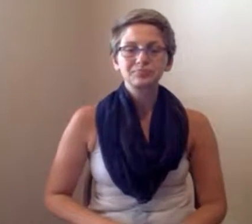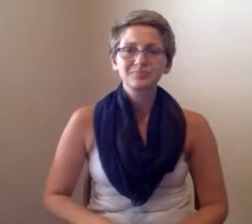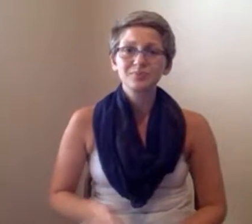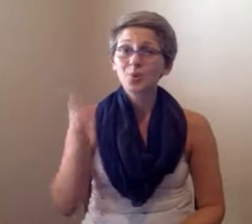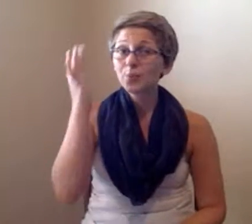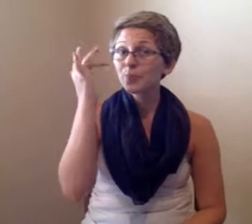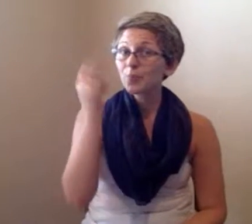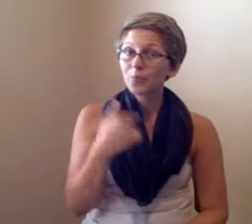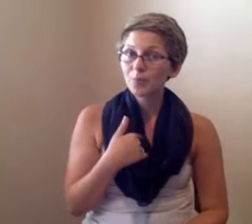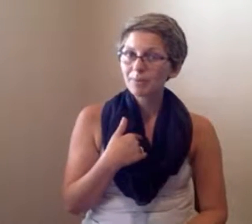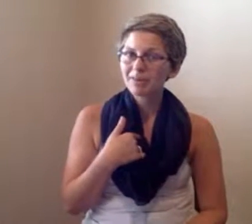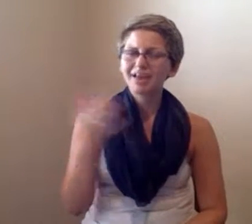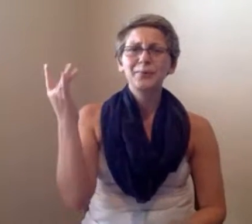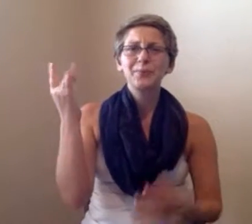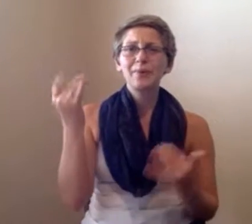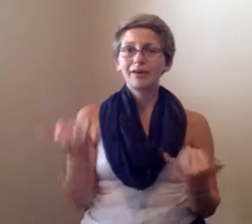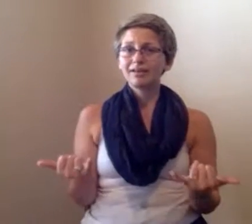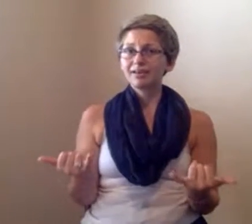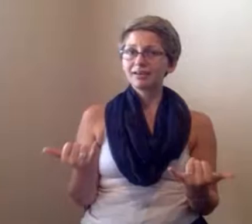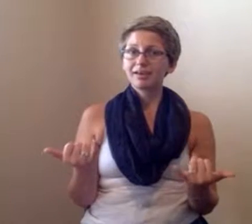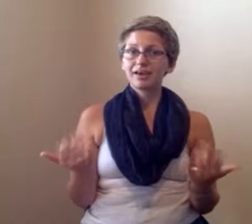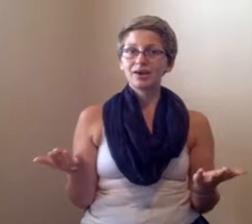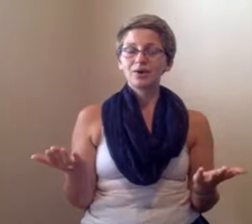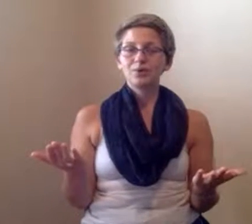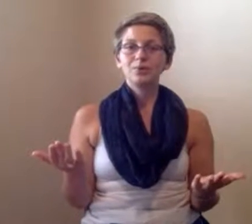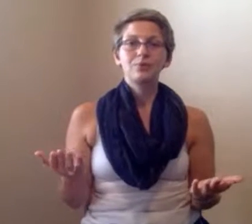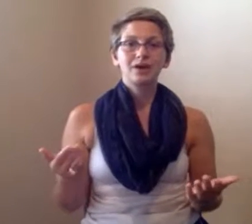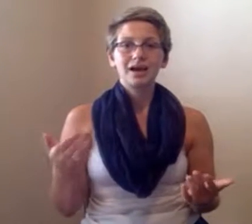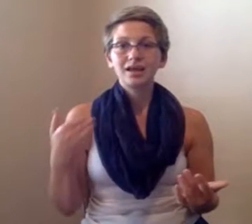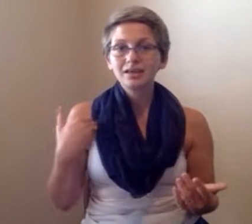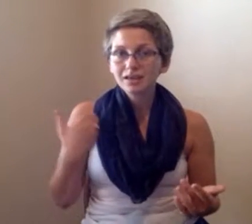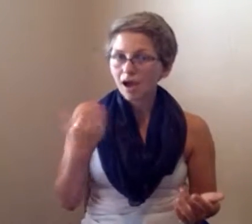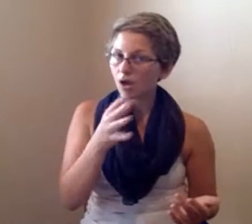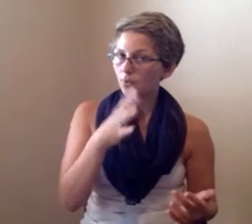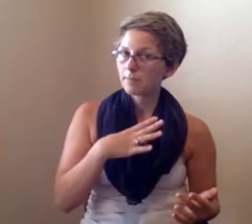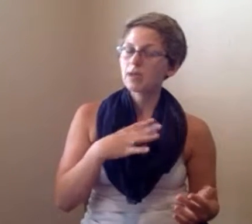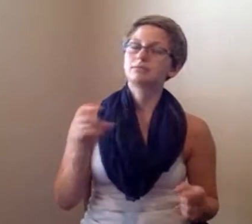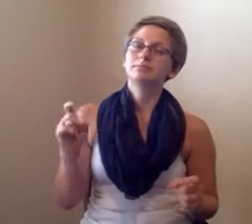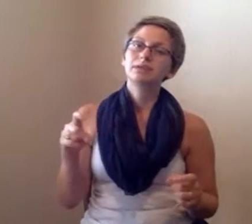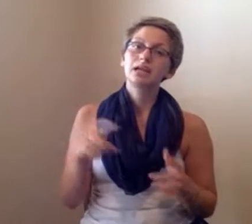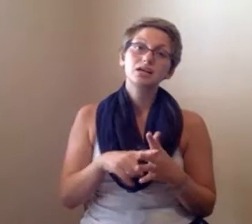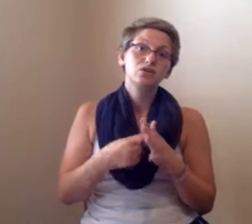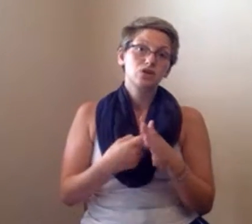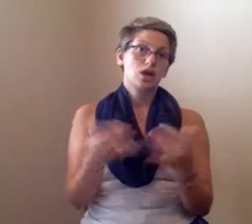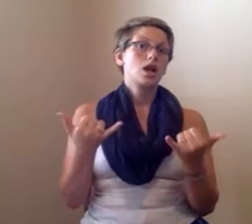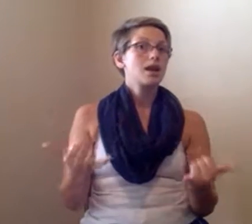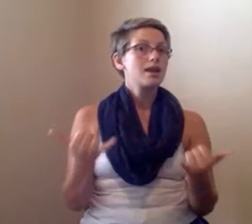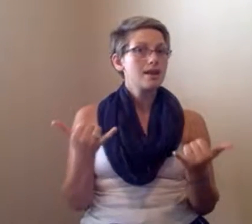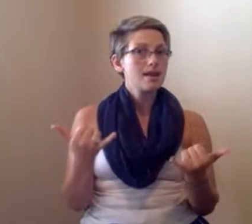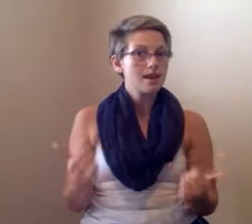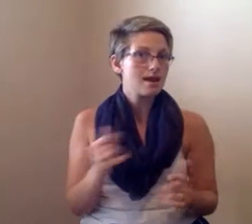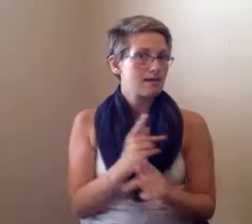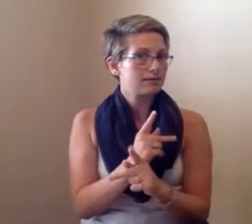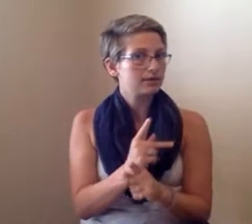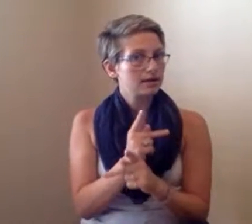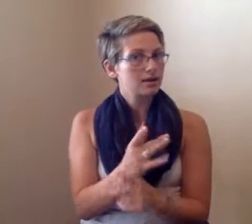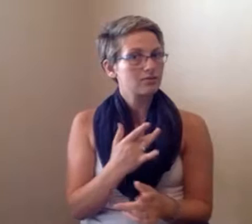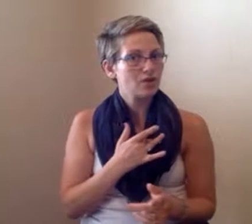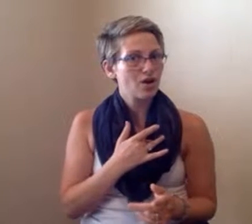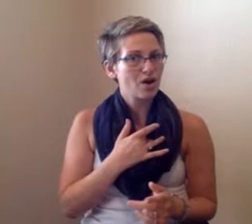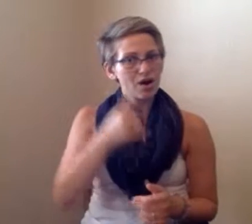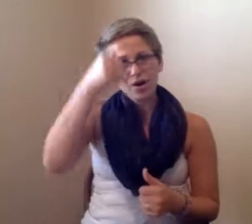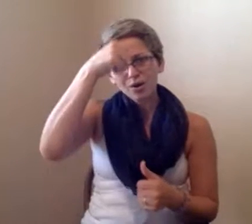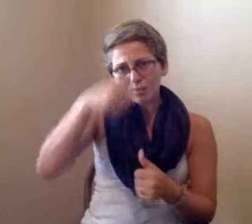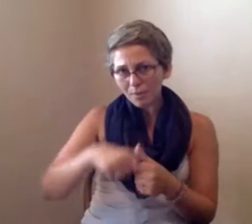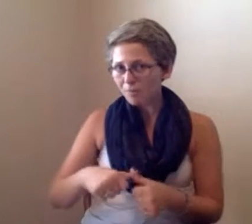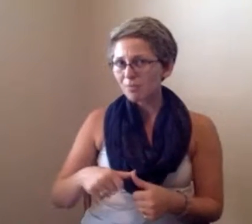now? Young women need to take steps to protect their heart health. Since heart disease develops gradually and can start at a young age,